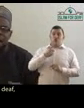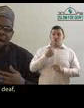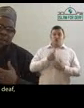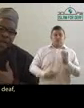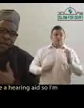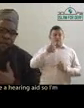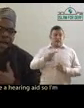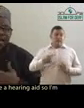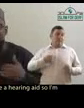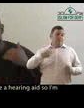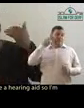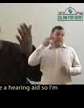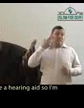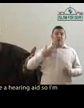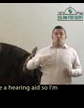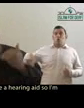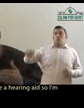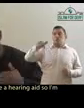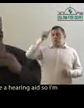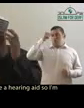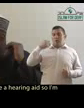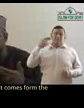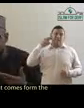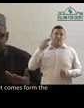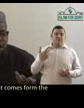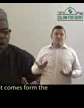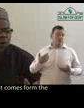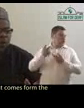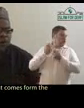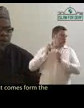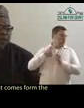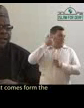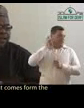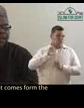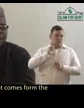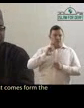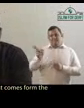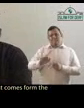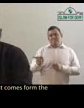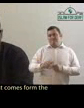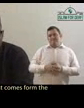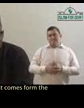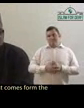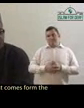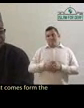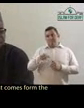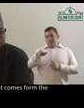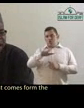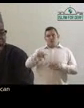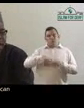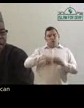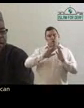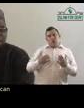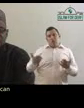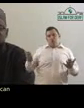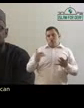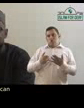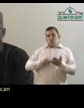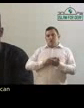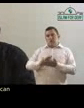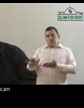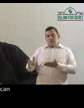say, I'm deaf, I need people to know that I have an hearing aid, so I'm going to... No, this is not something that comes from the Quran, the Sunnah,